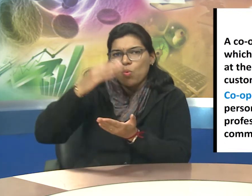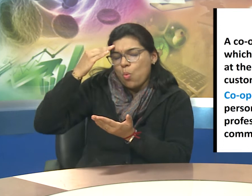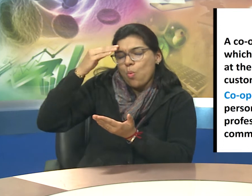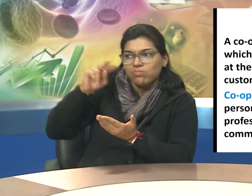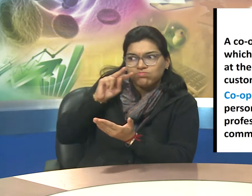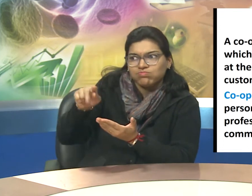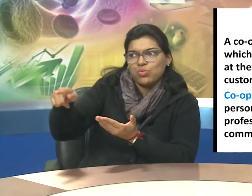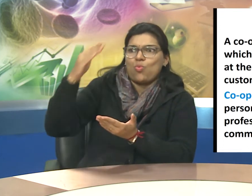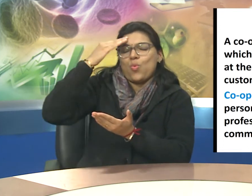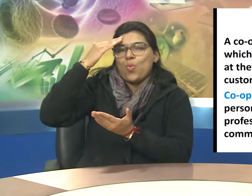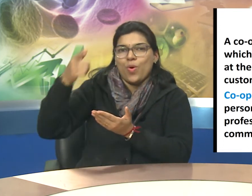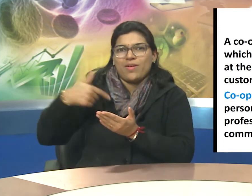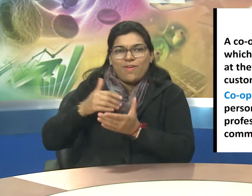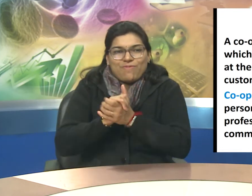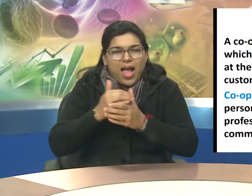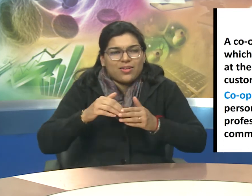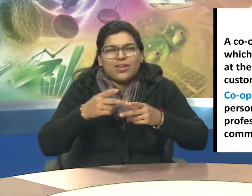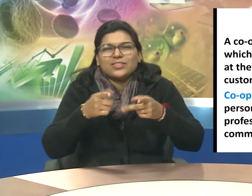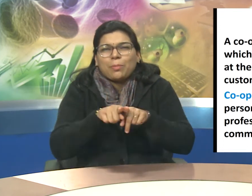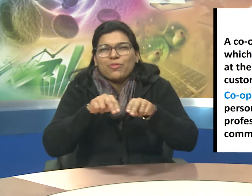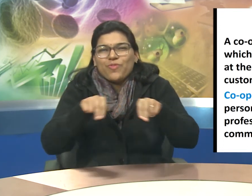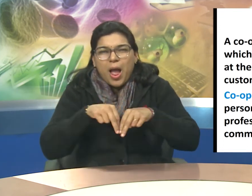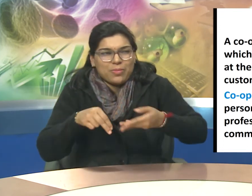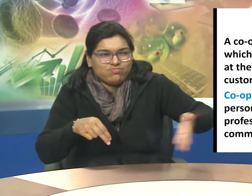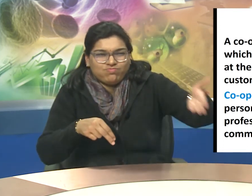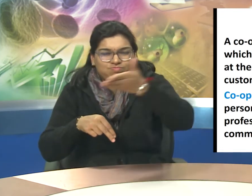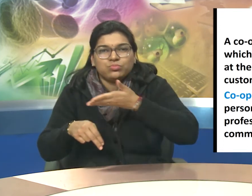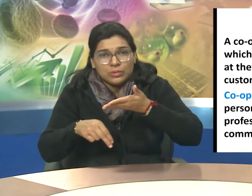so that they can all work together